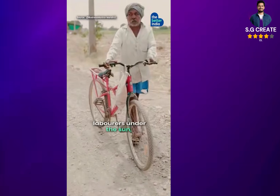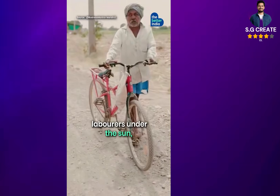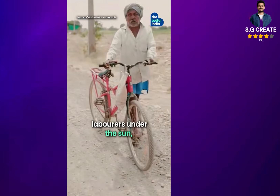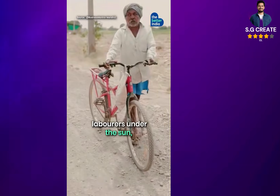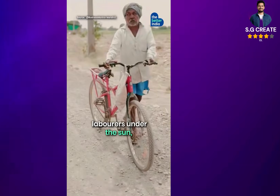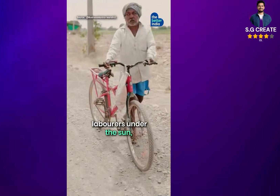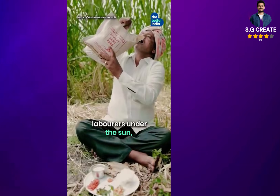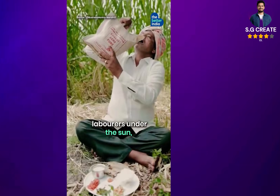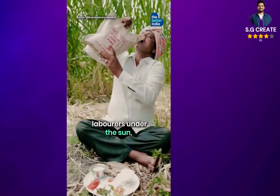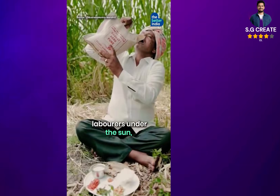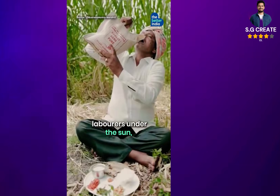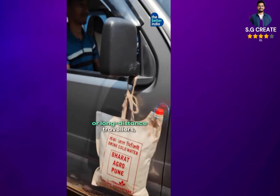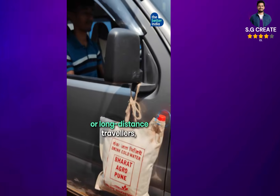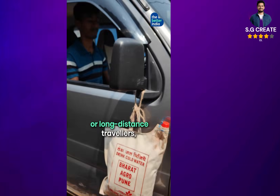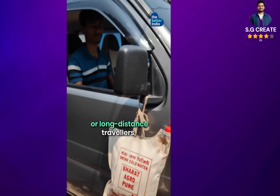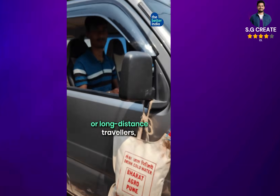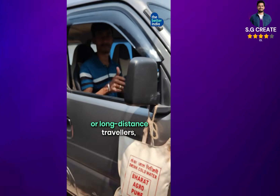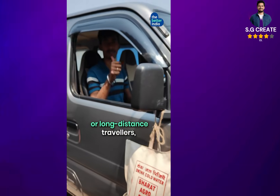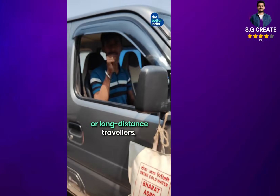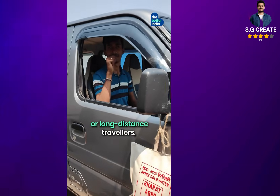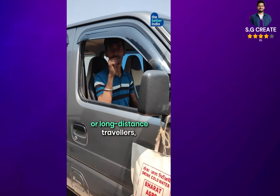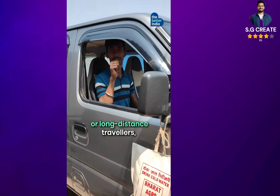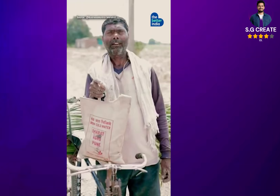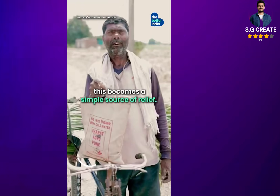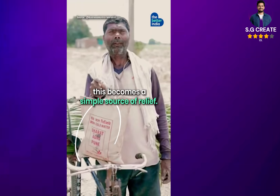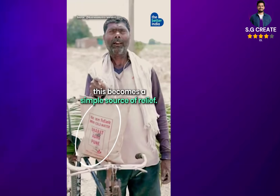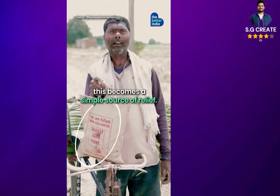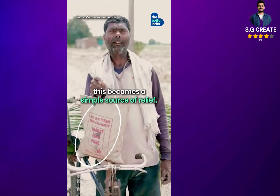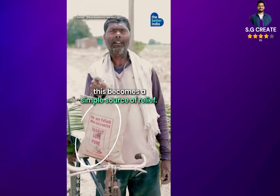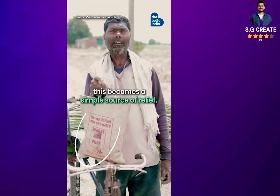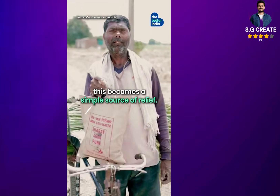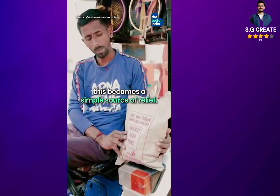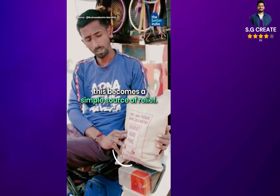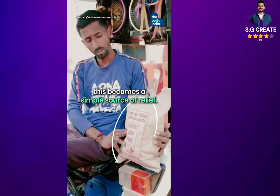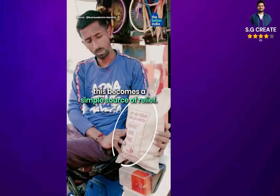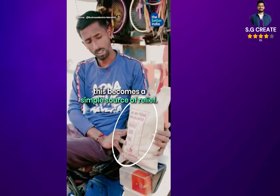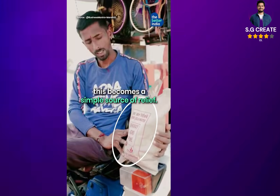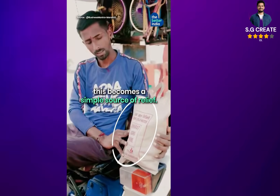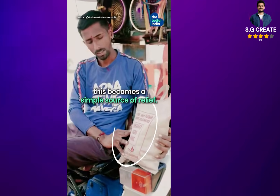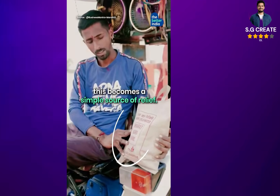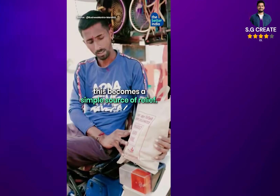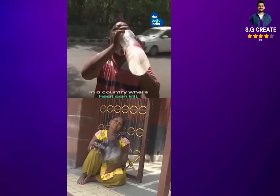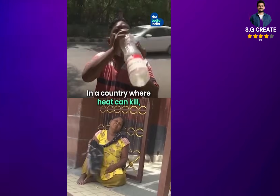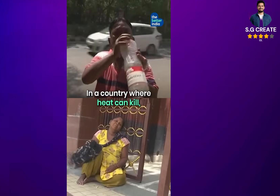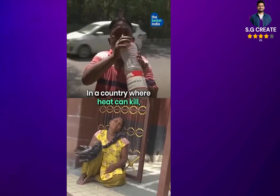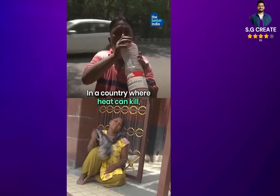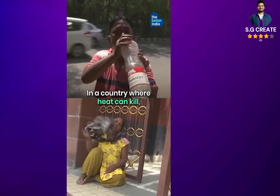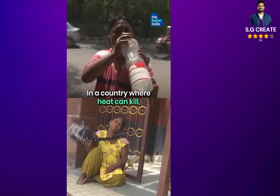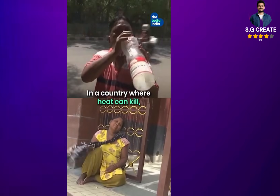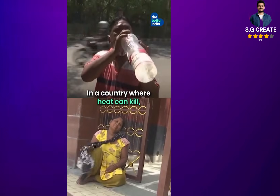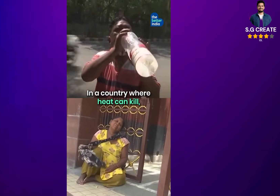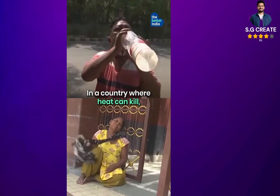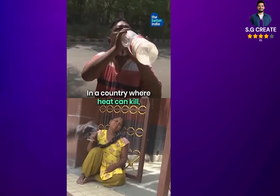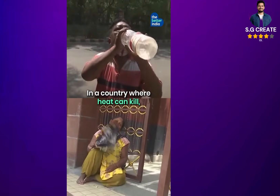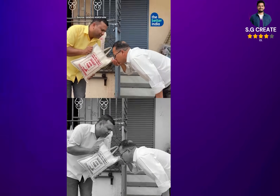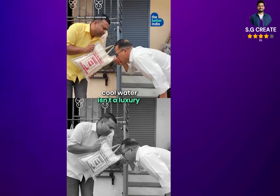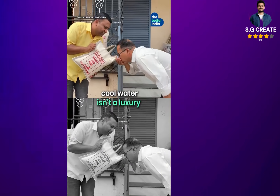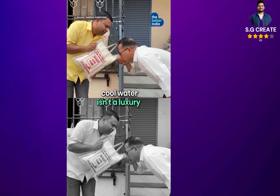laborers under the sun, or long-distance travelers, this becomes a simple source of relief. In a country where heat can kill, cold water